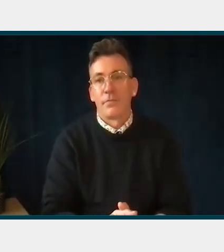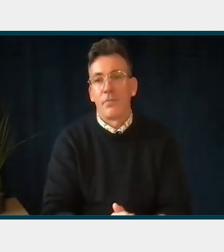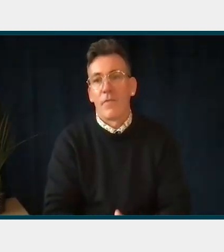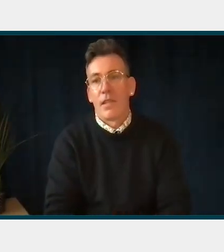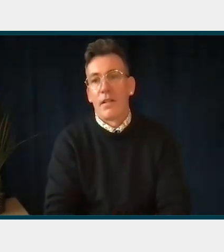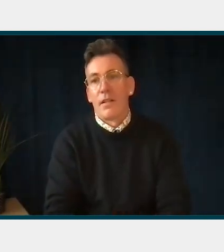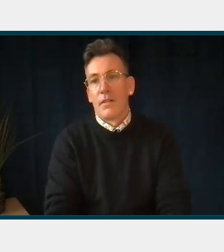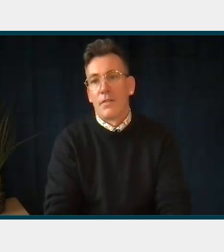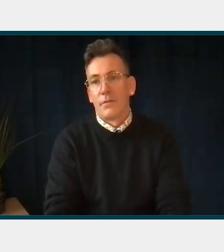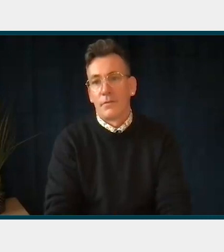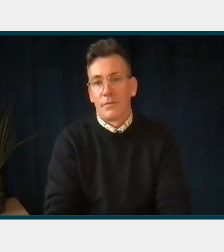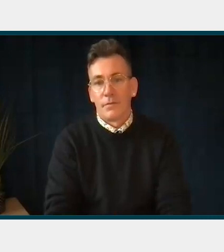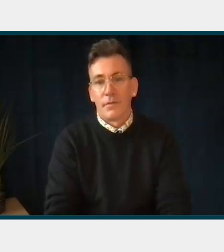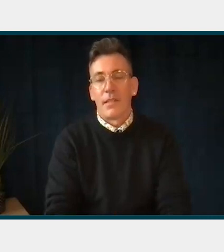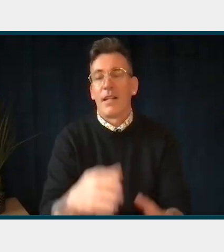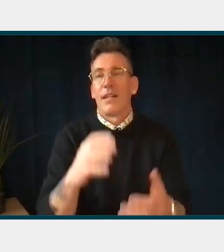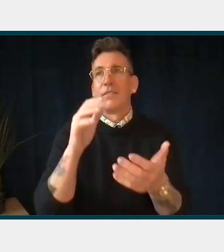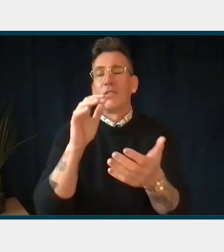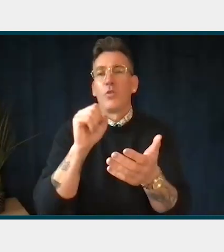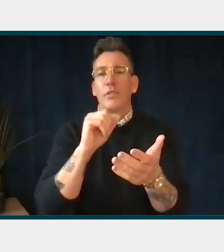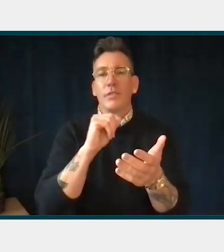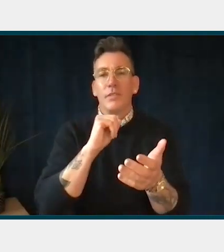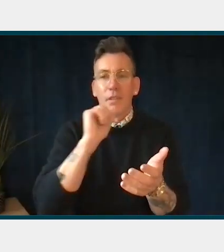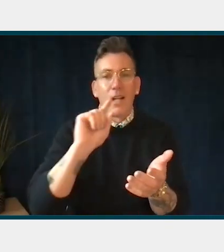very important element of deaf excellence.